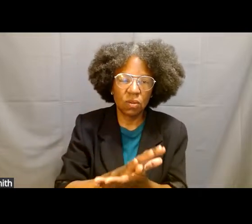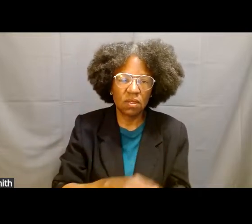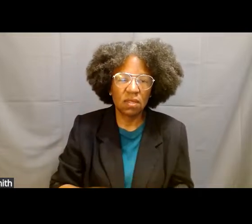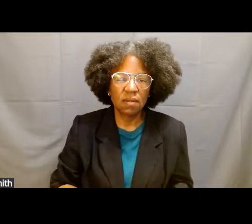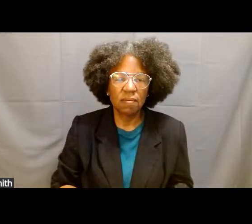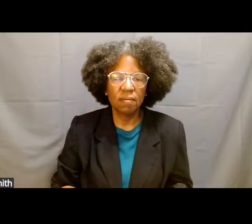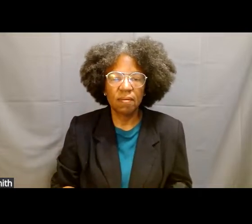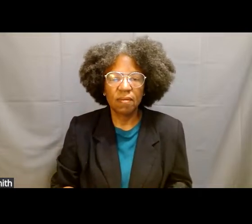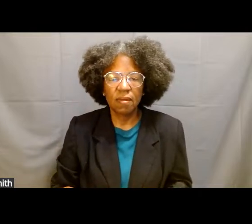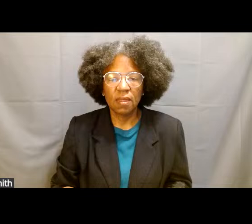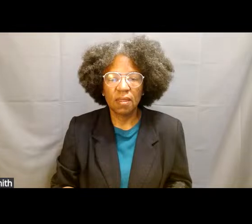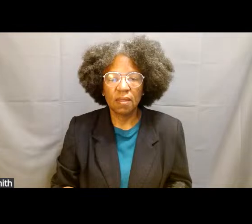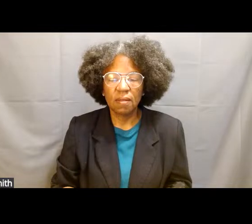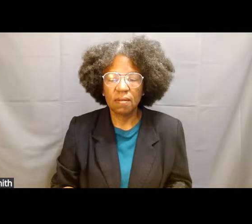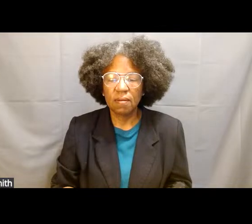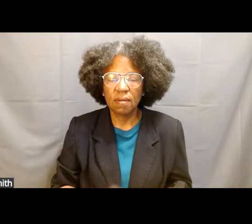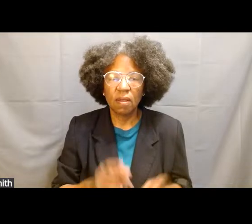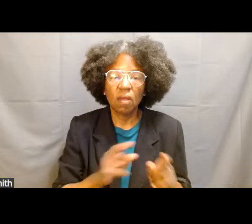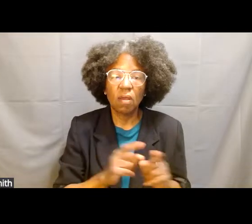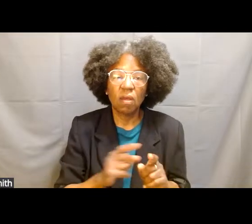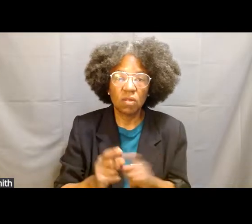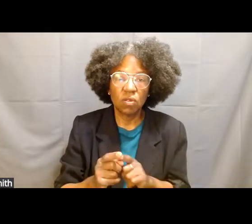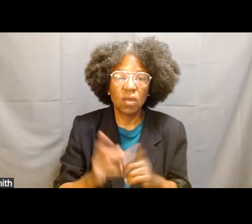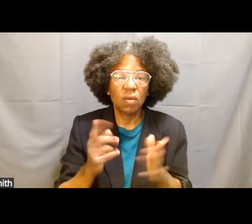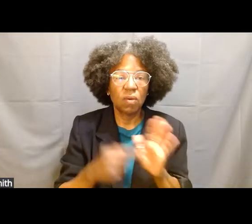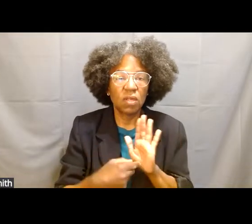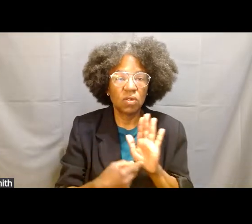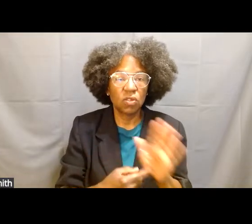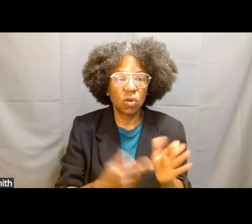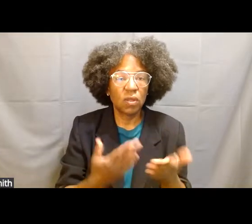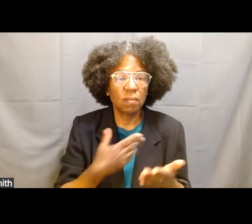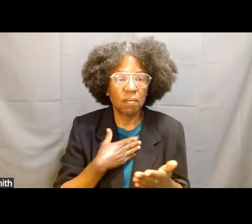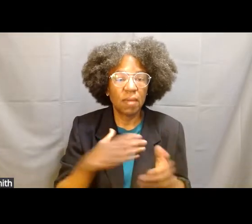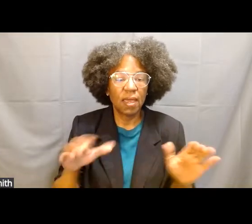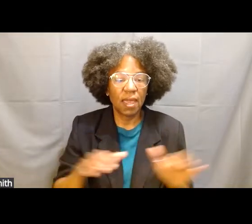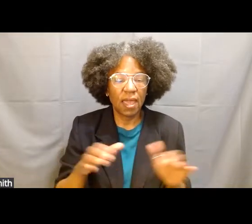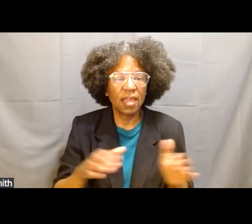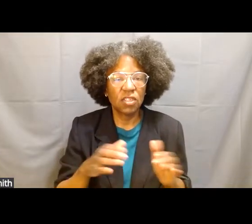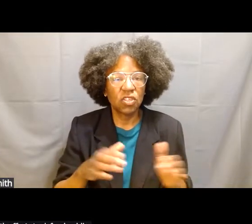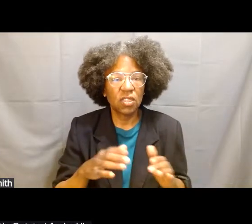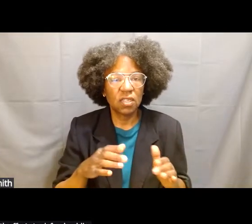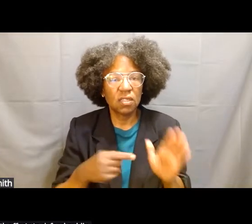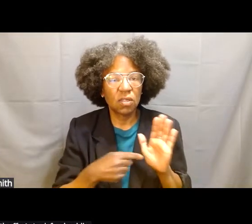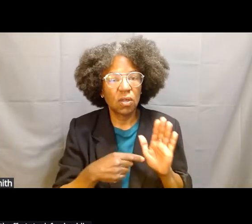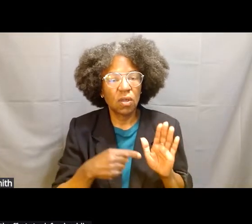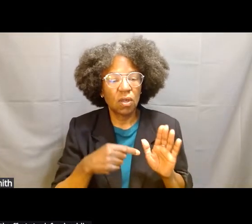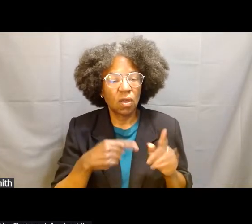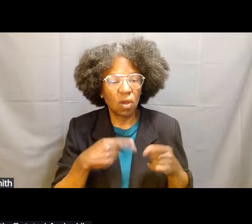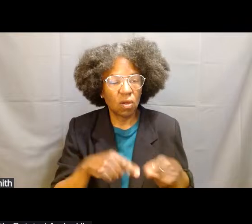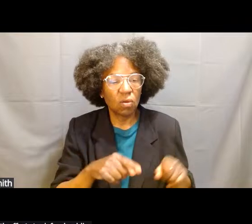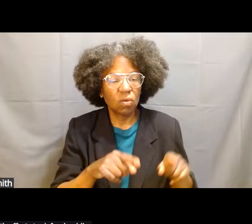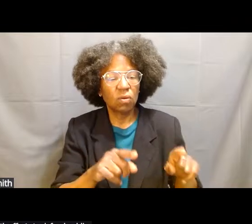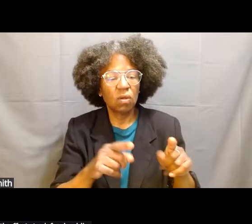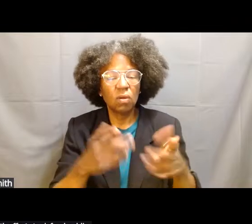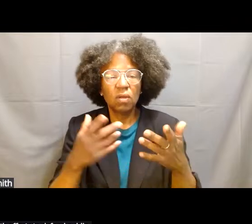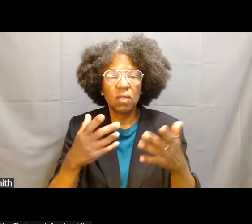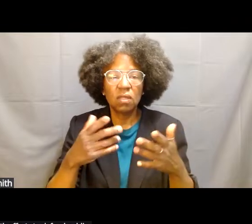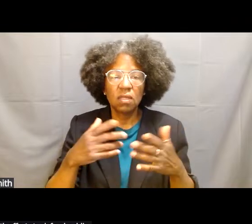my actions align with efforts to defend public education or hold on.